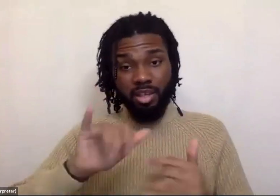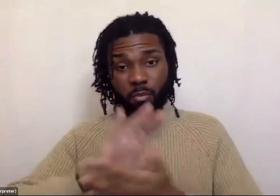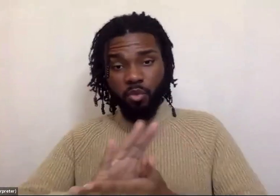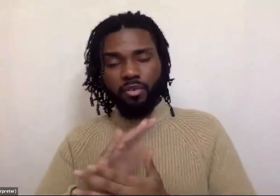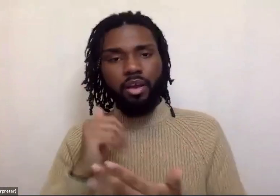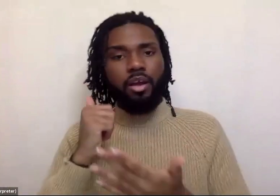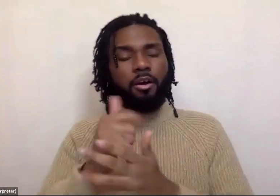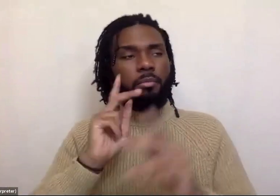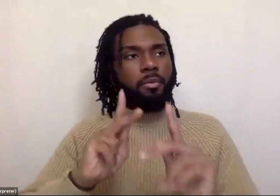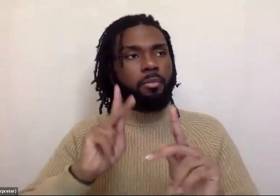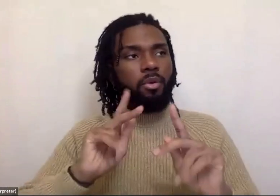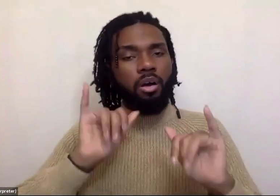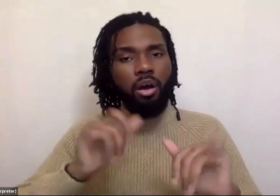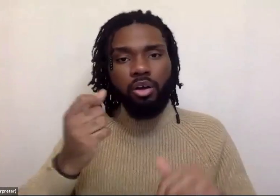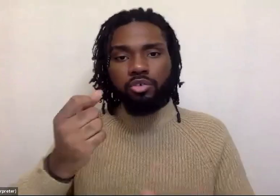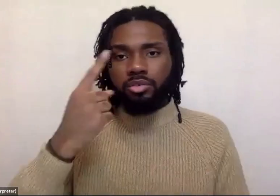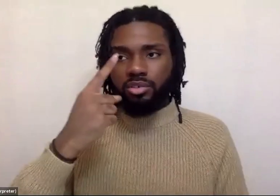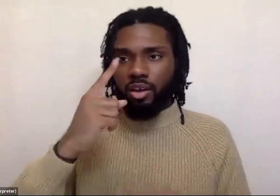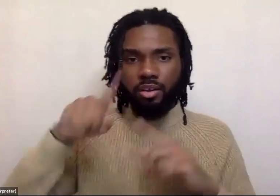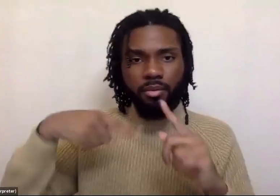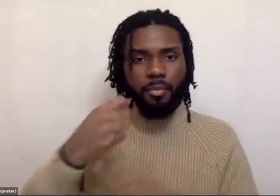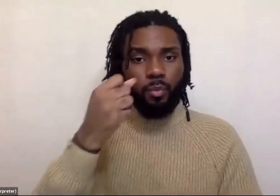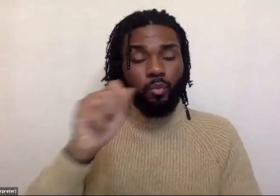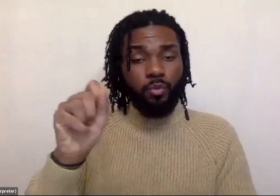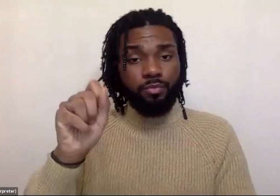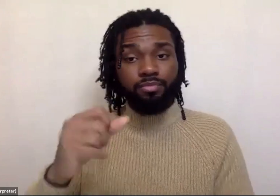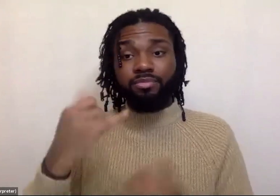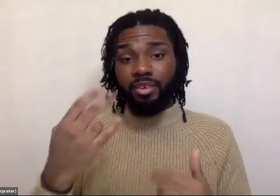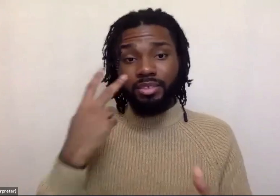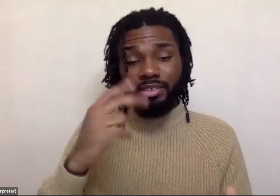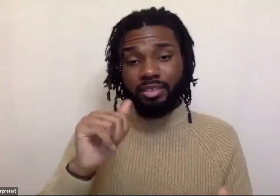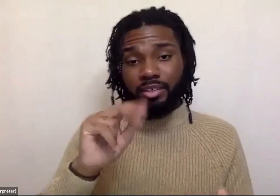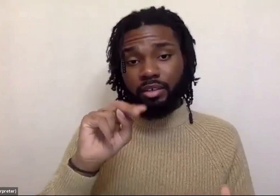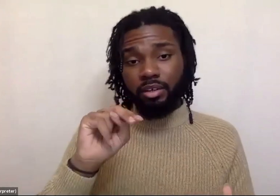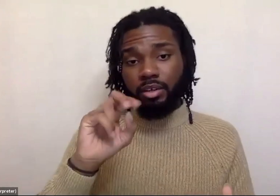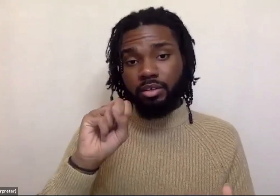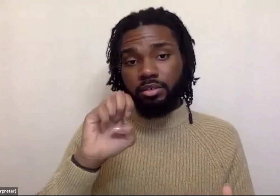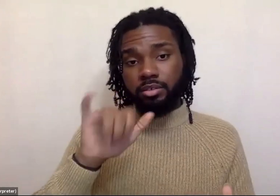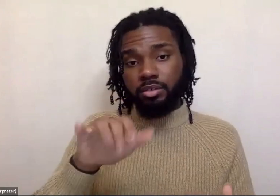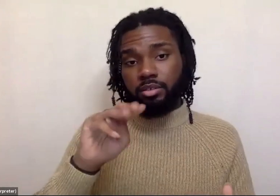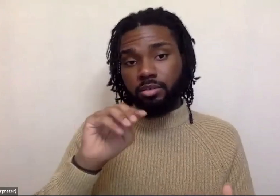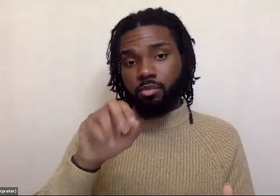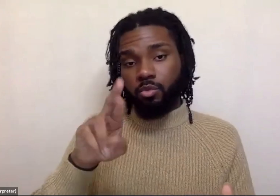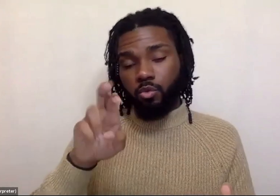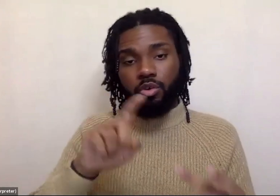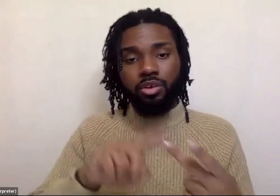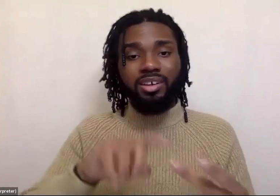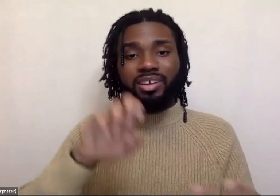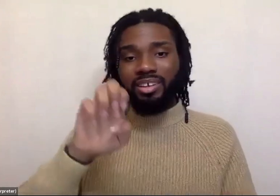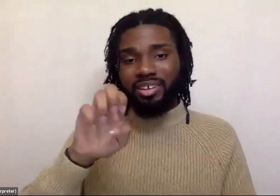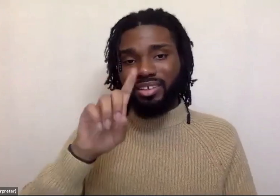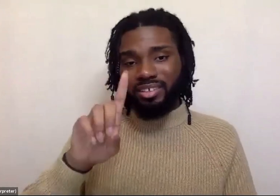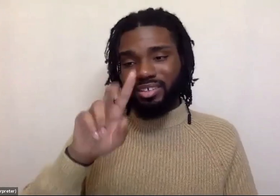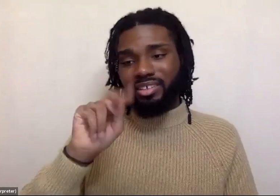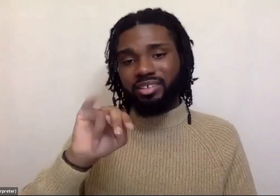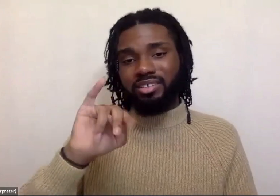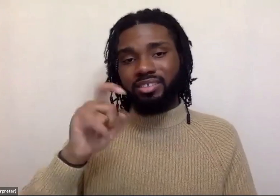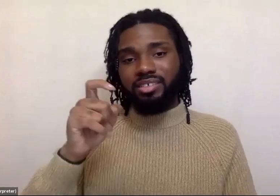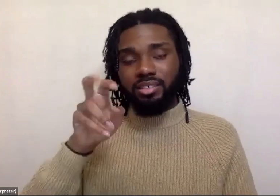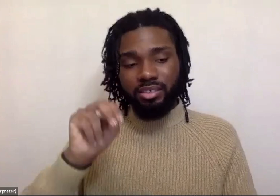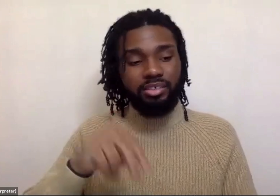and sustained the movement. And so you see Amzie Moore, and you see E.D. Nixon, and you see all of these regular people, and you